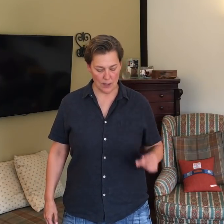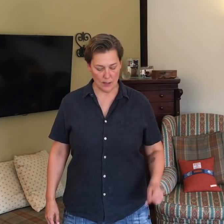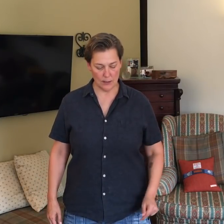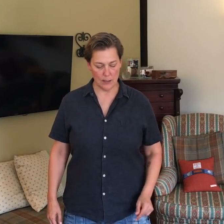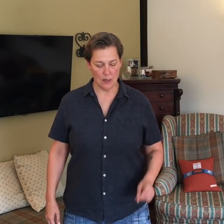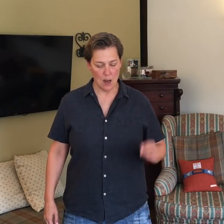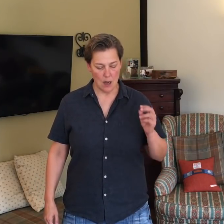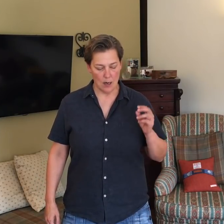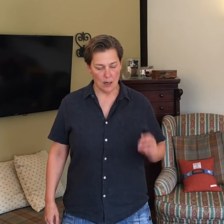words,